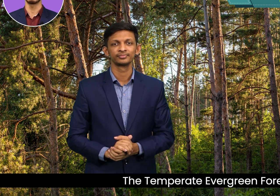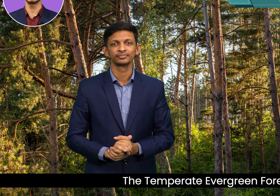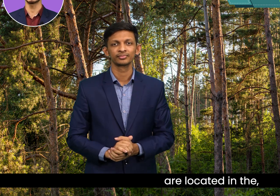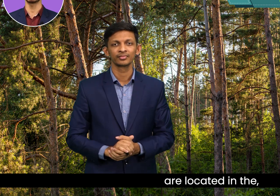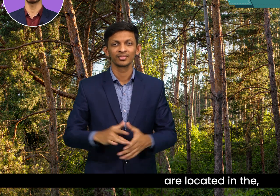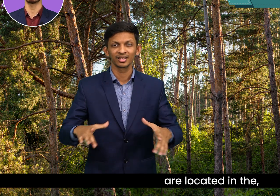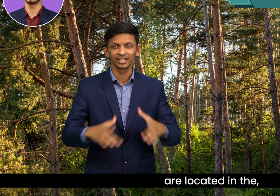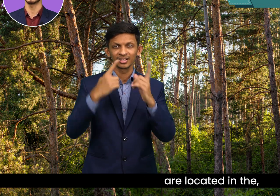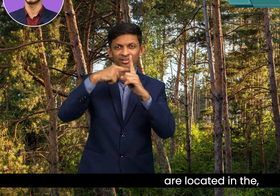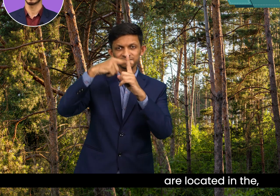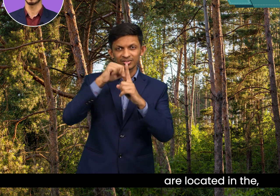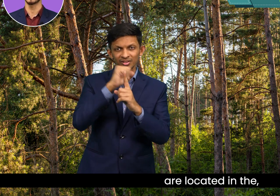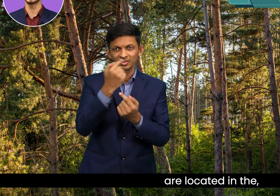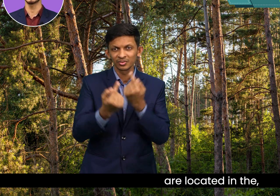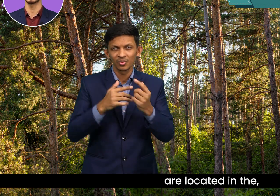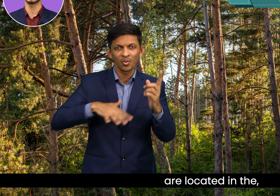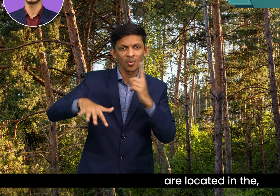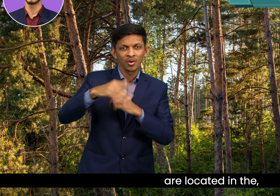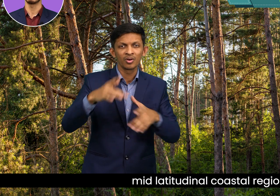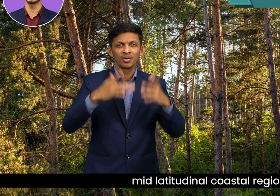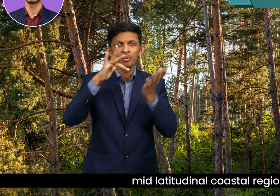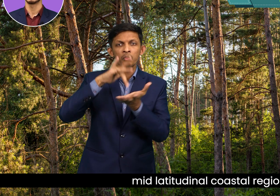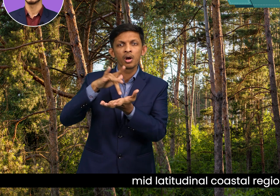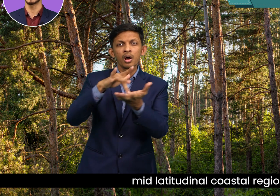The temperate evergreen forests are located in the